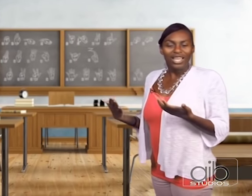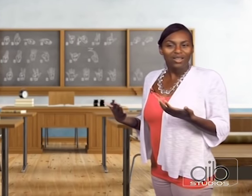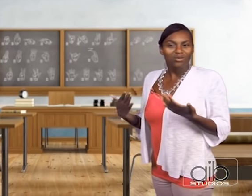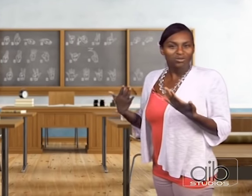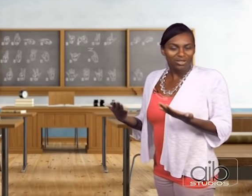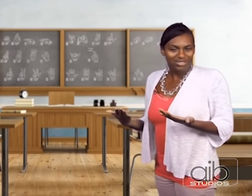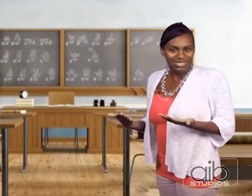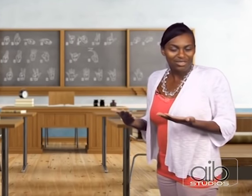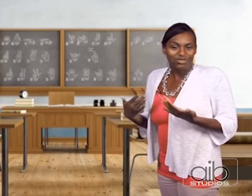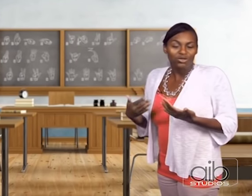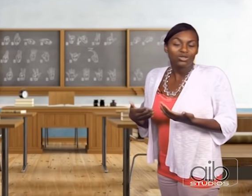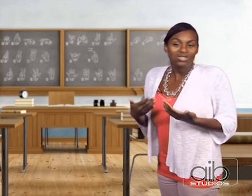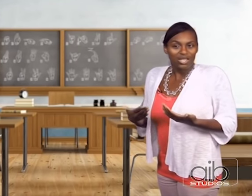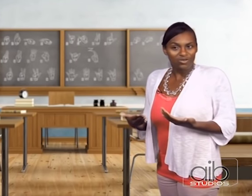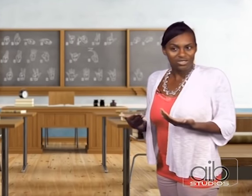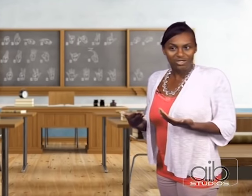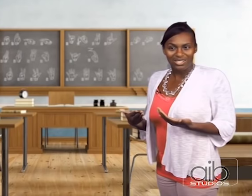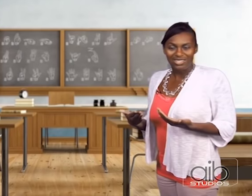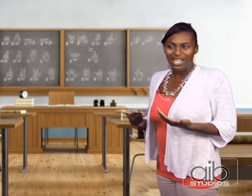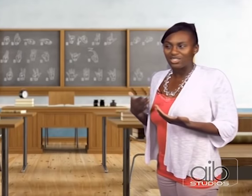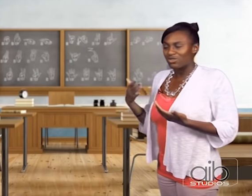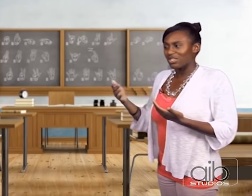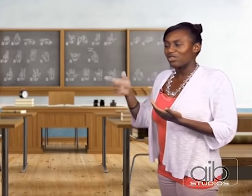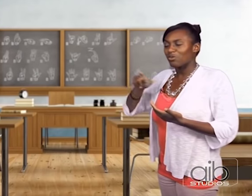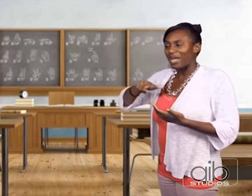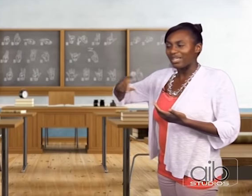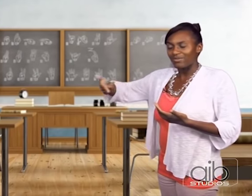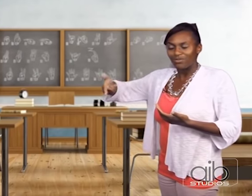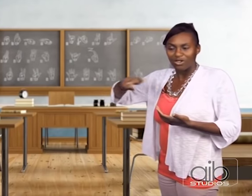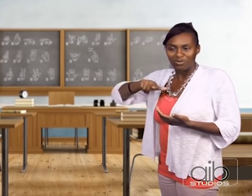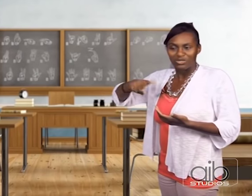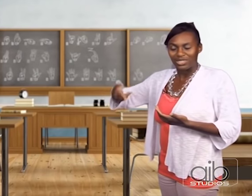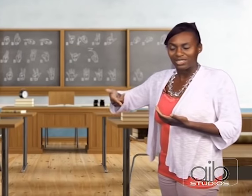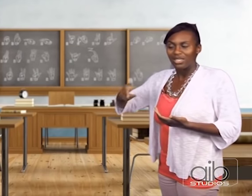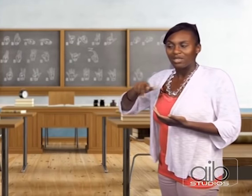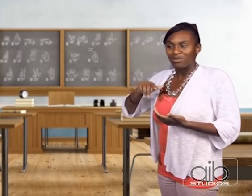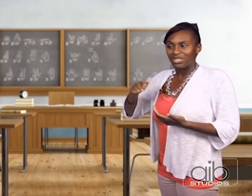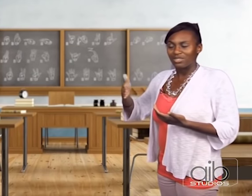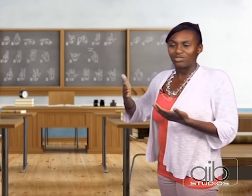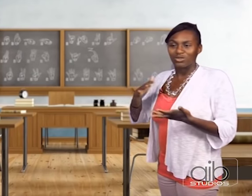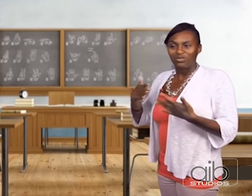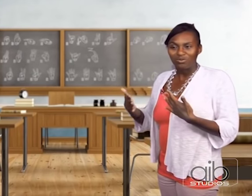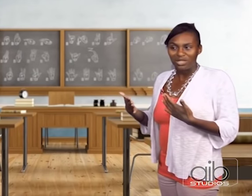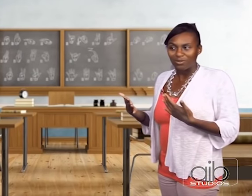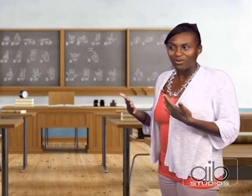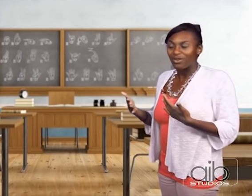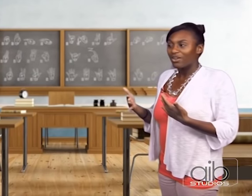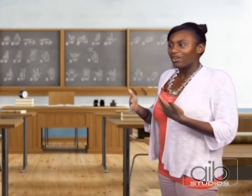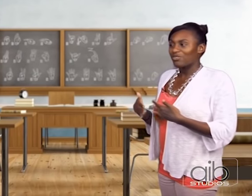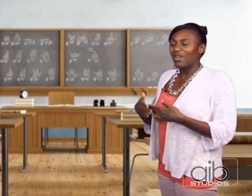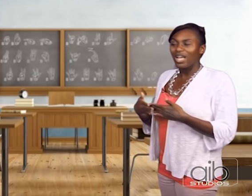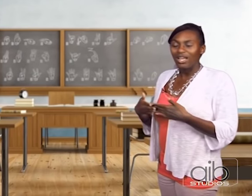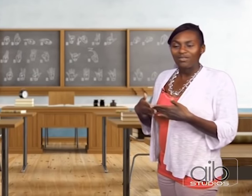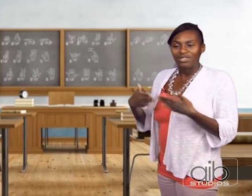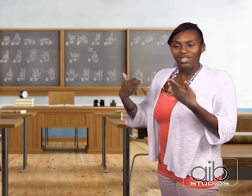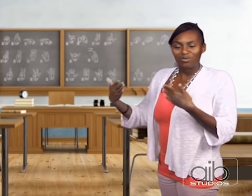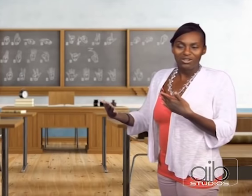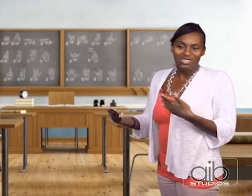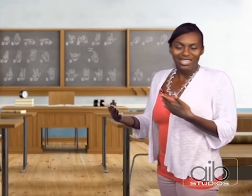have one person, if you yourself is learning sign, you can go back and forth between being the two different people. Or you have another person that's